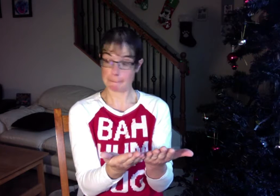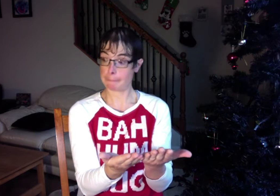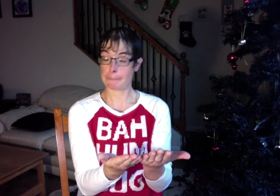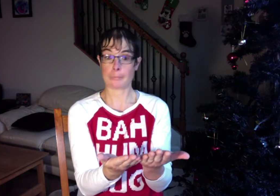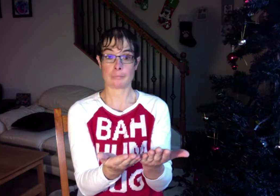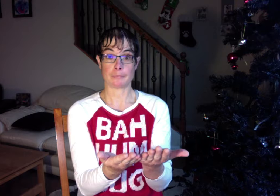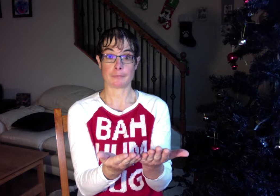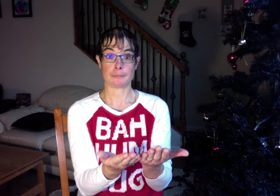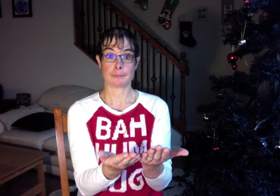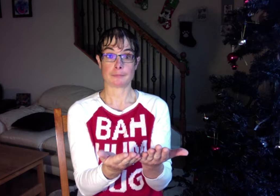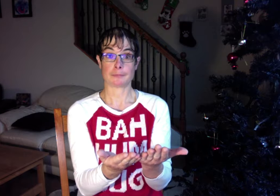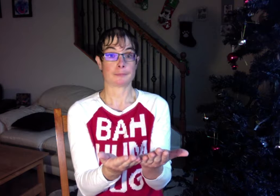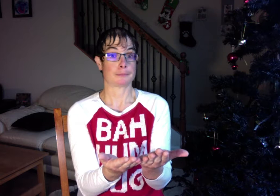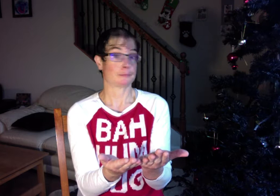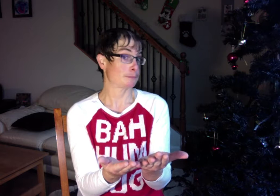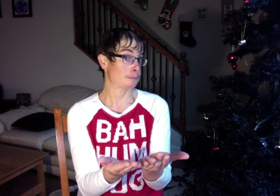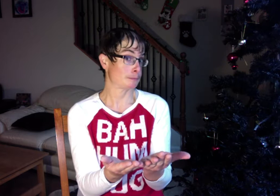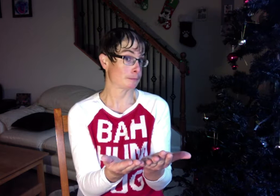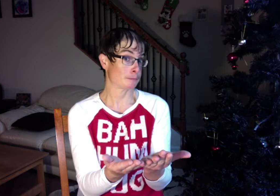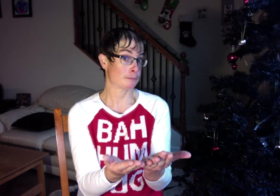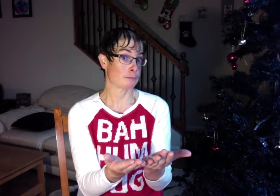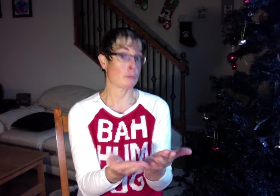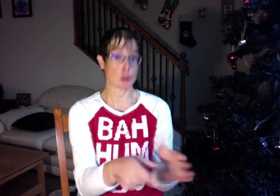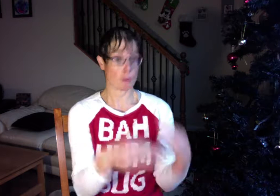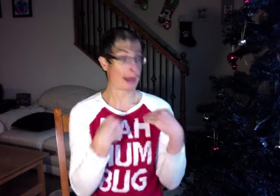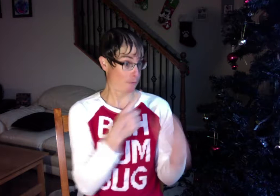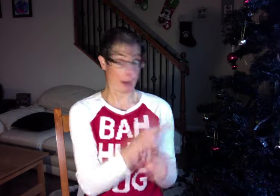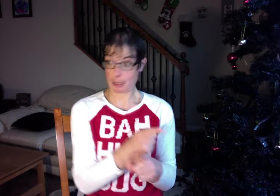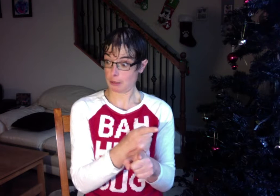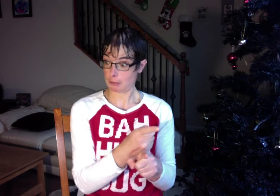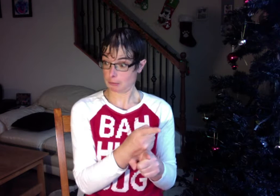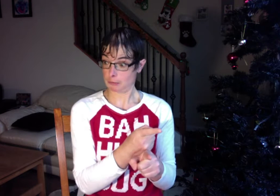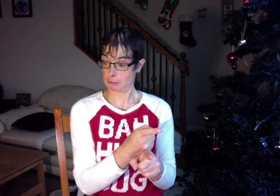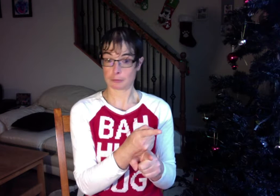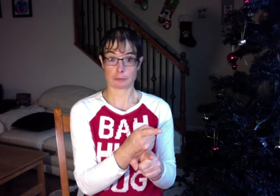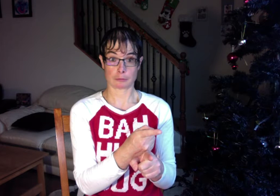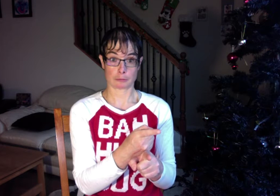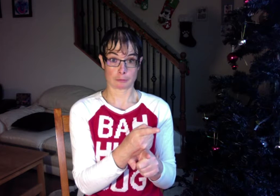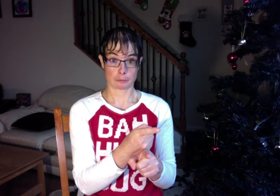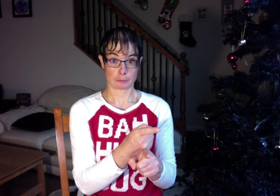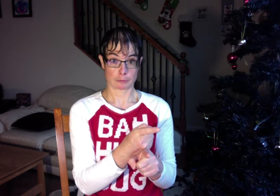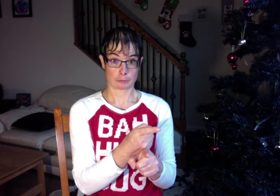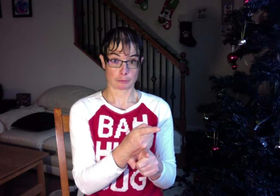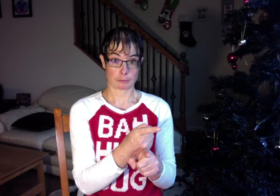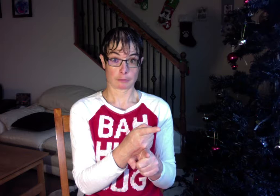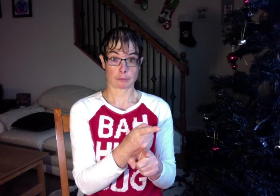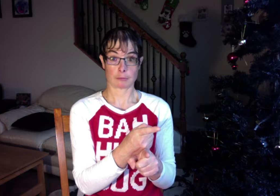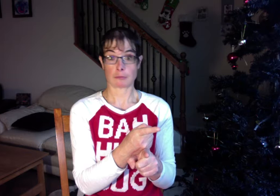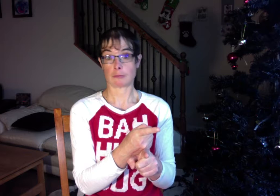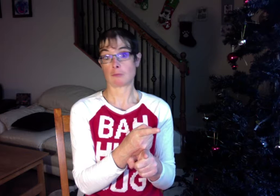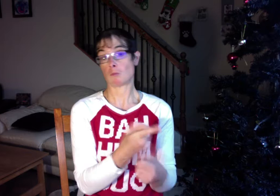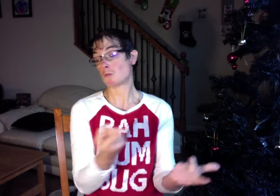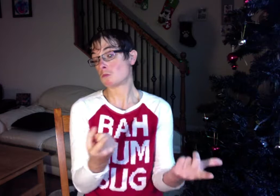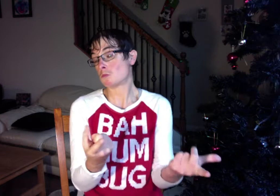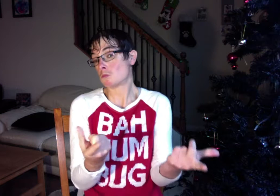This is how this is going to work, right? So we all have this part, right? Yeah. So the way this graphic organizer works is that you just need